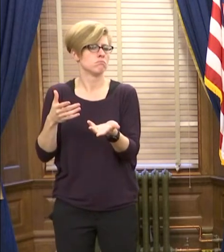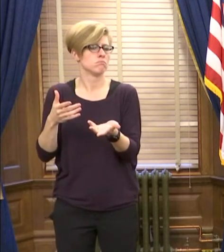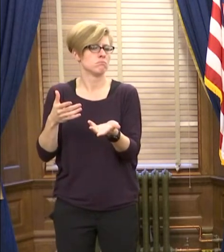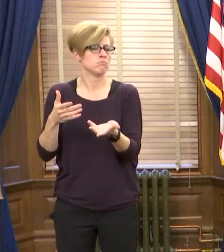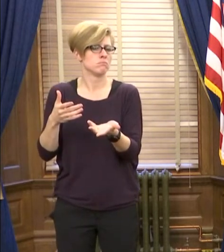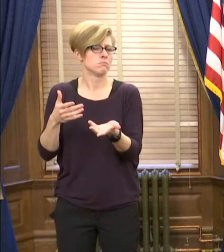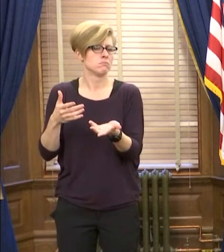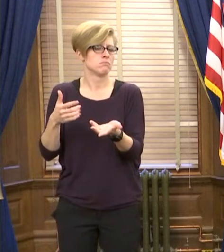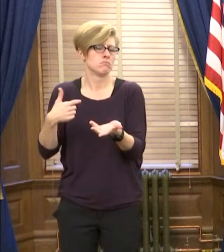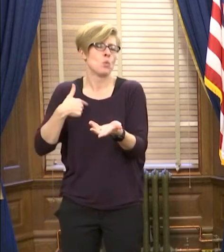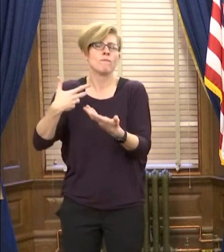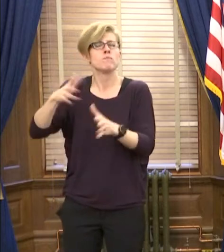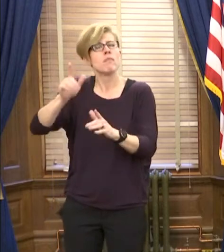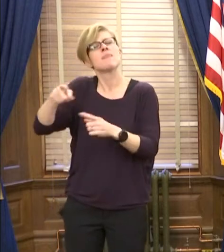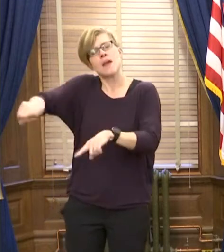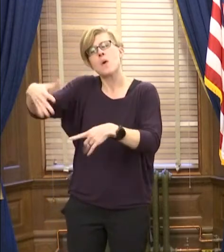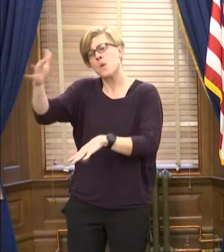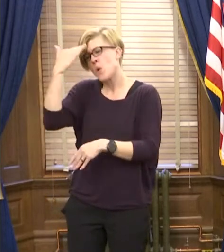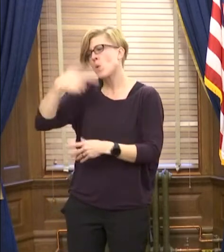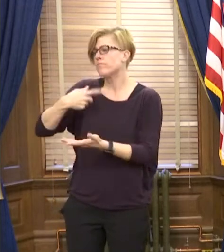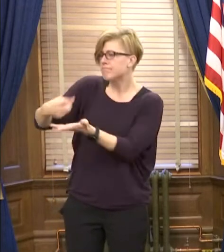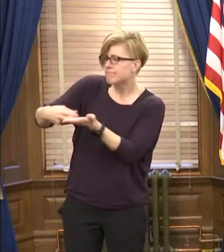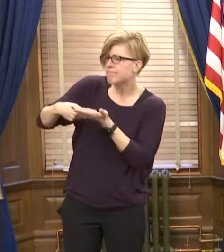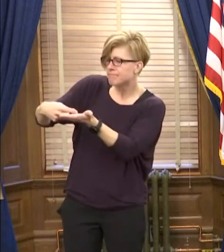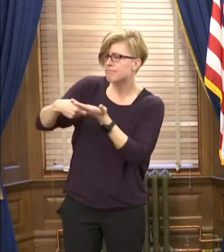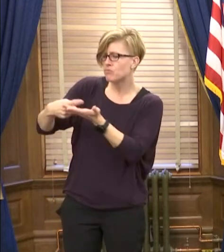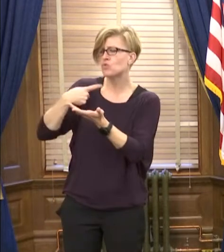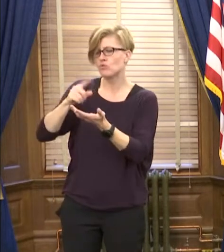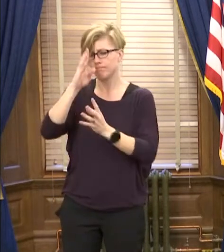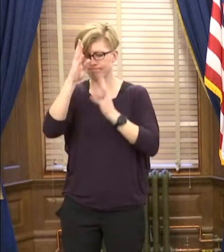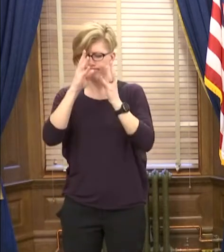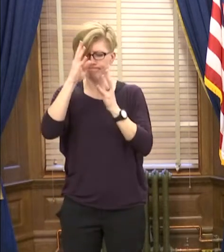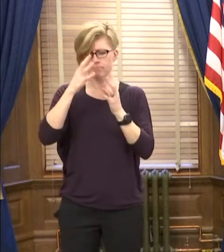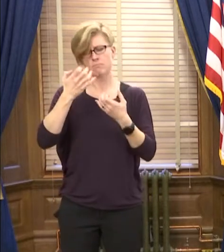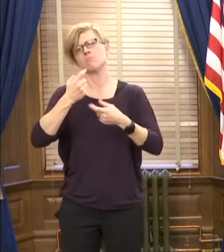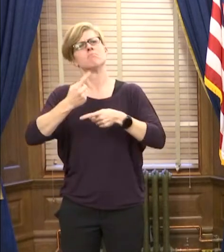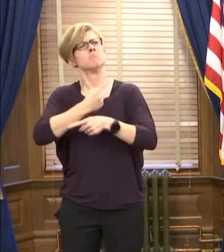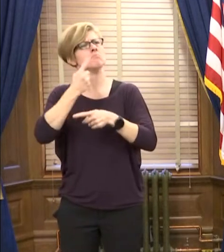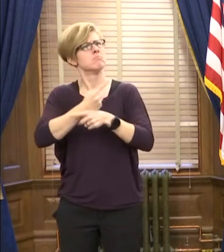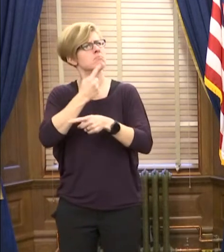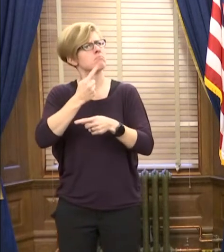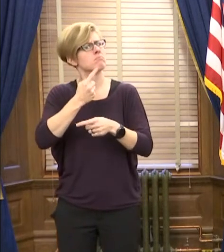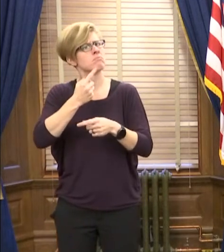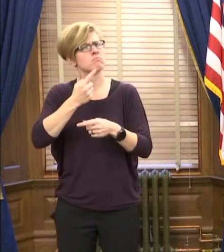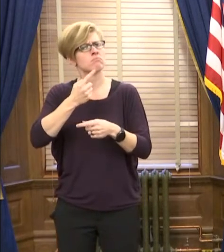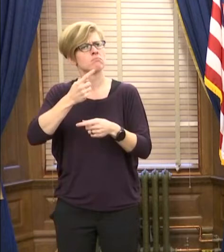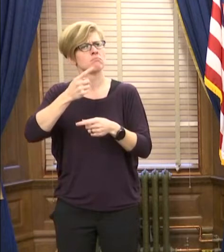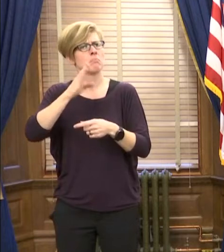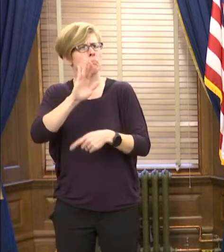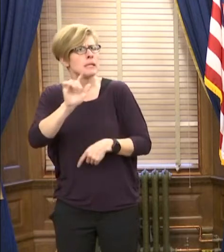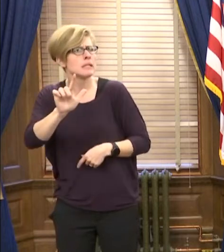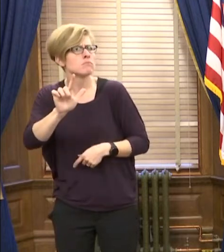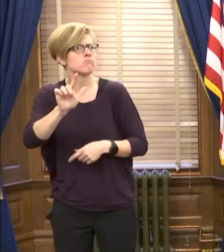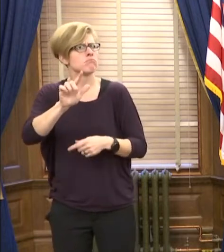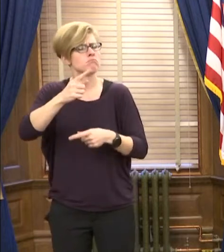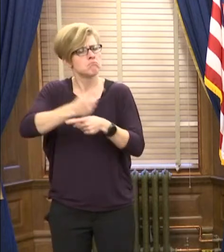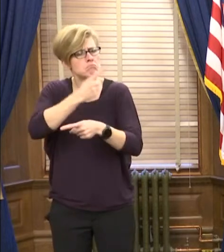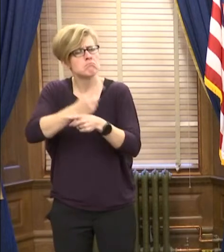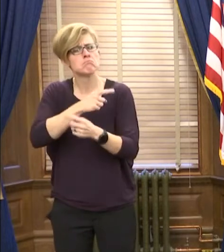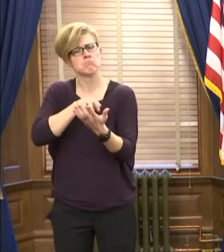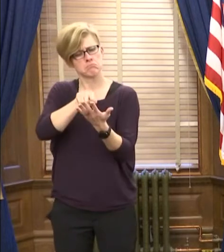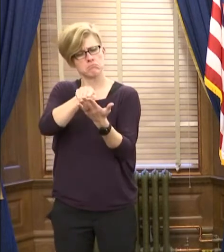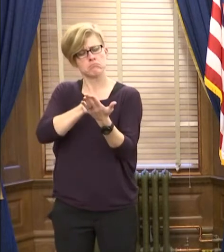just been working with them to come up with a reasonable, thoughtful bill